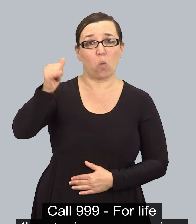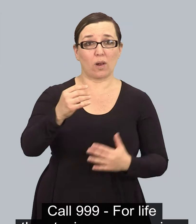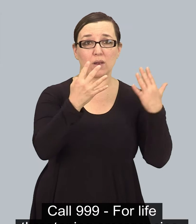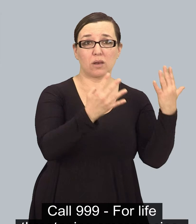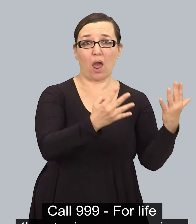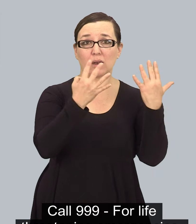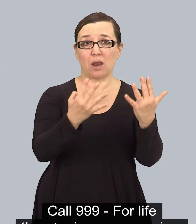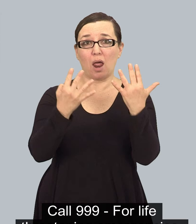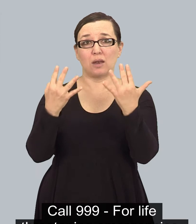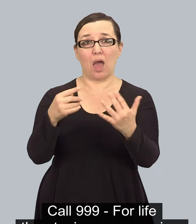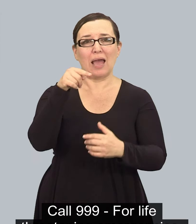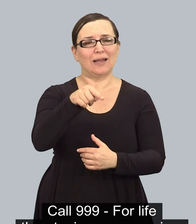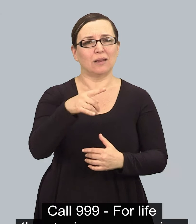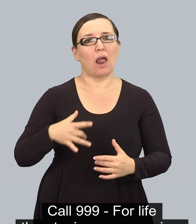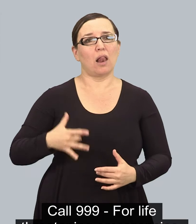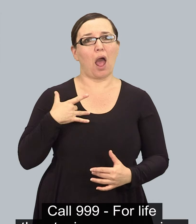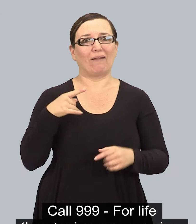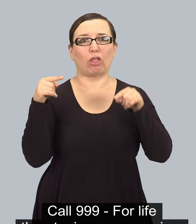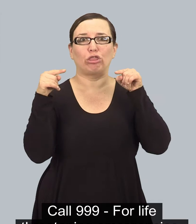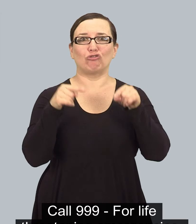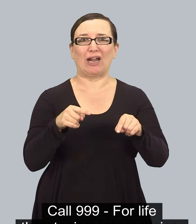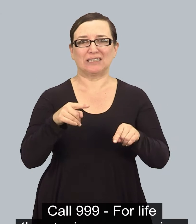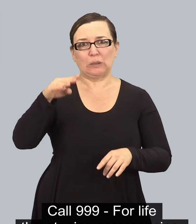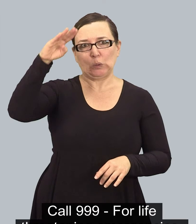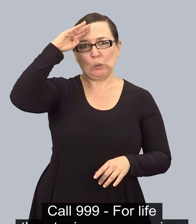Call 999 for life-threatening emergencies.